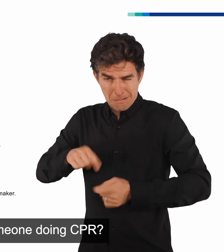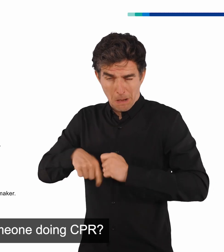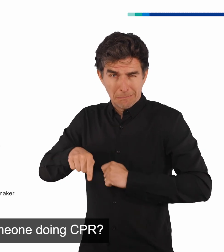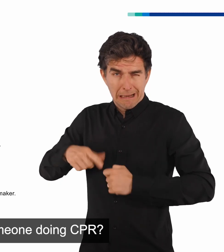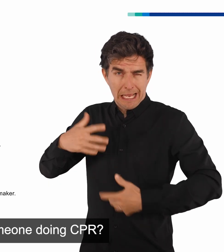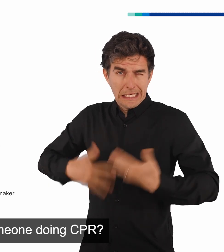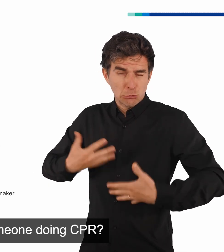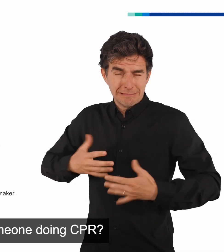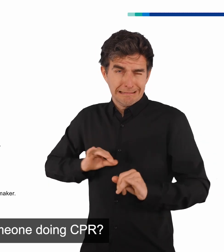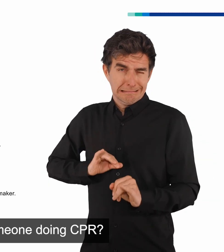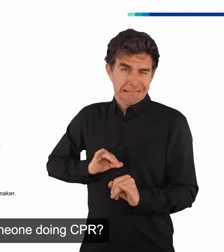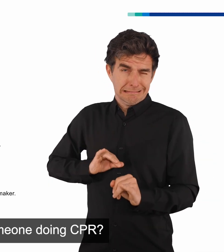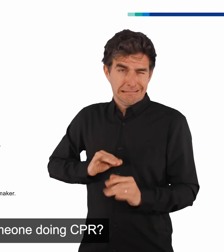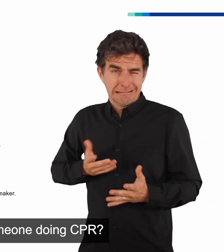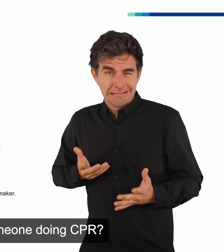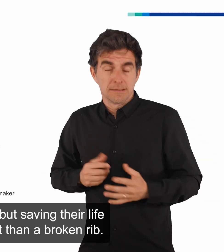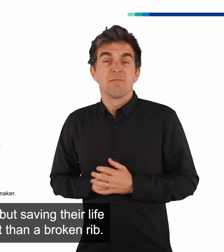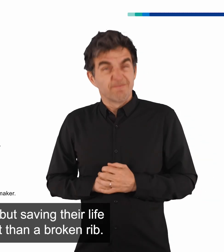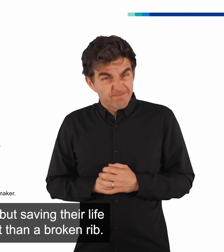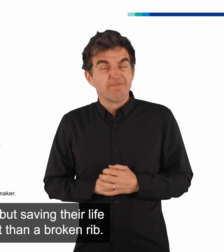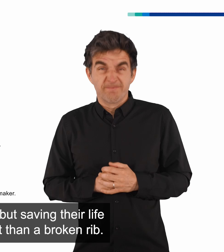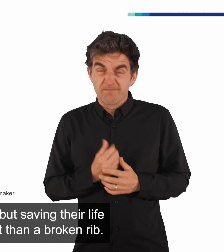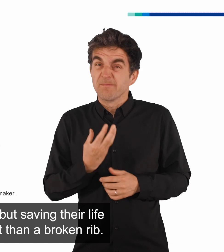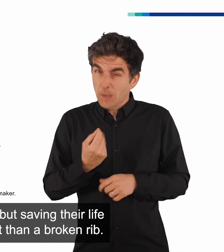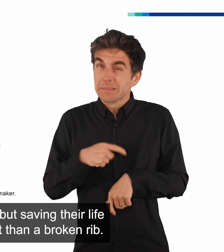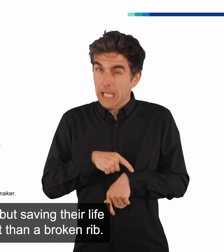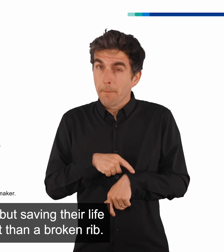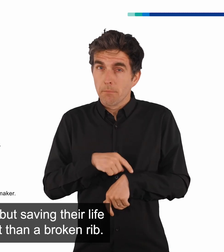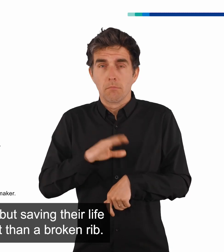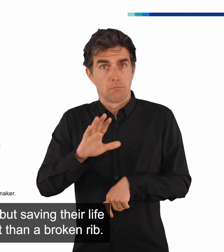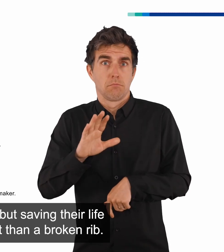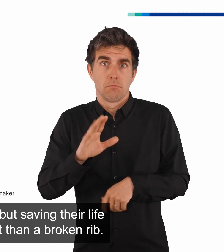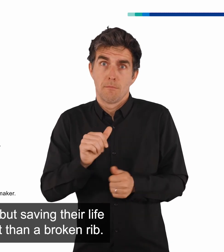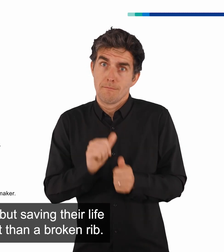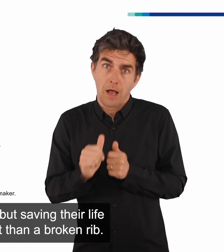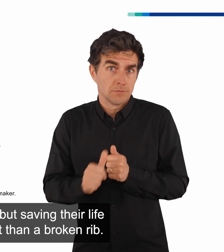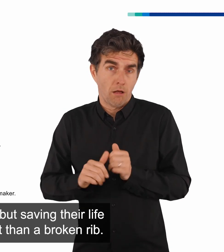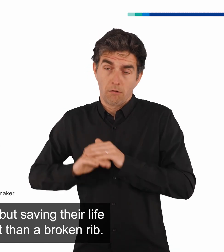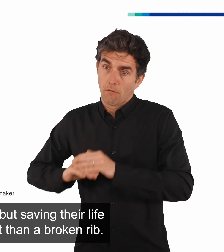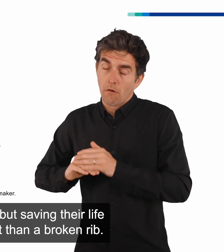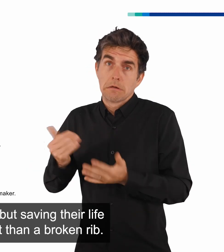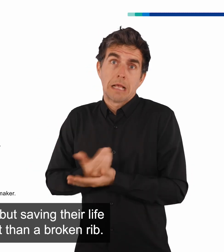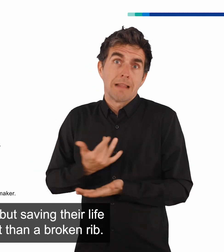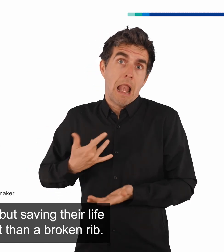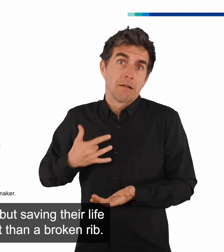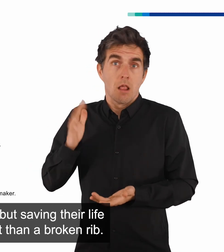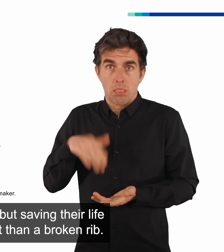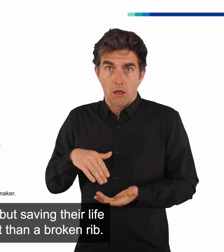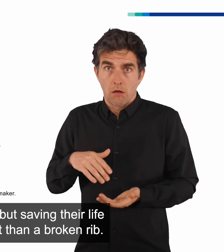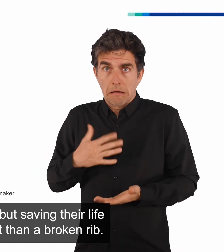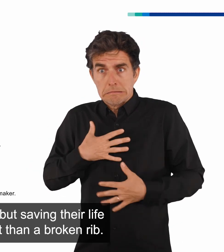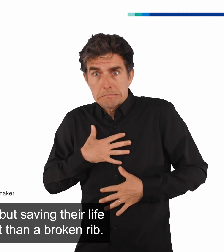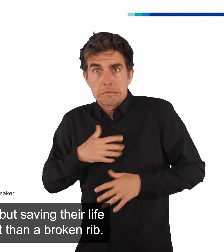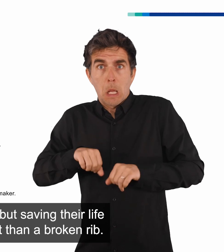softer. Aiming to press down 1/3 of the chest depth or 5 to 6 centimeters.